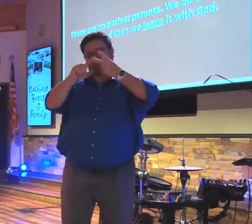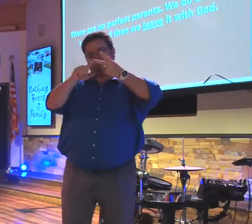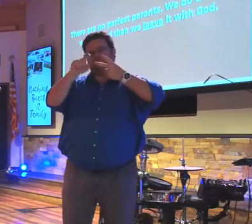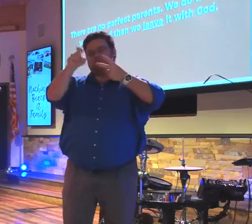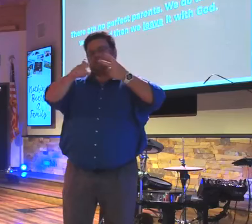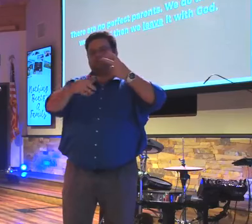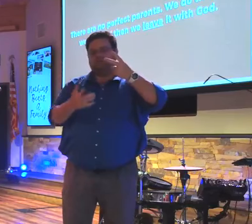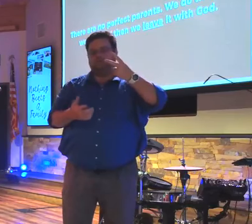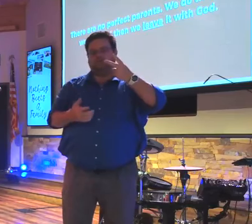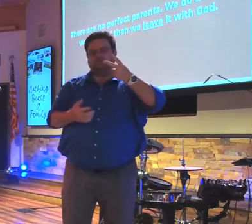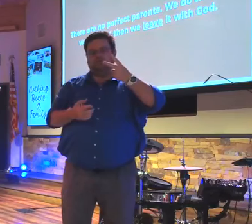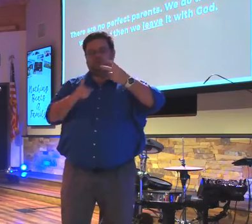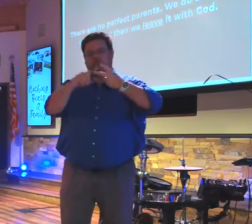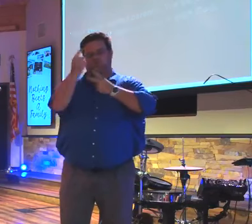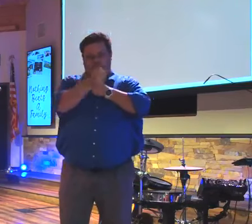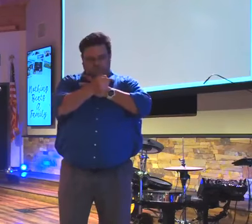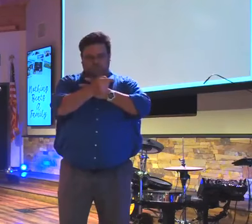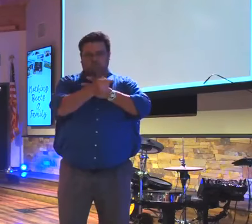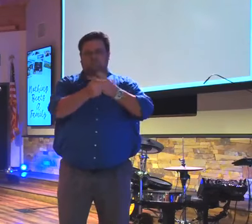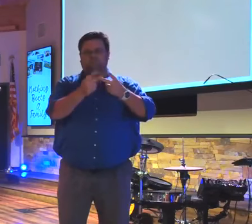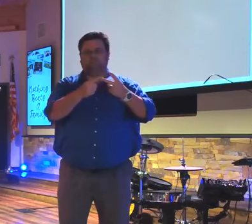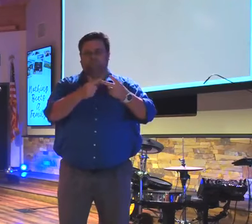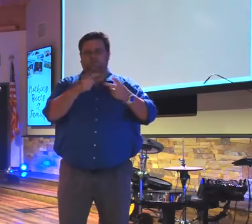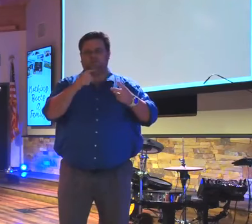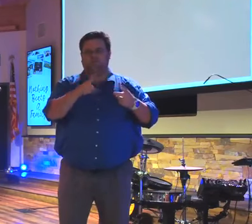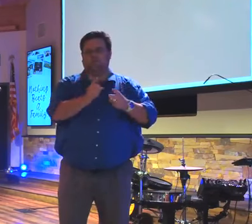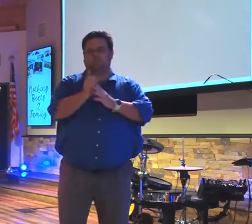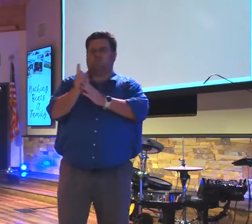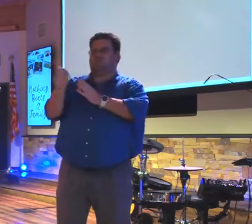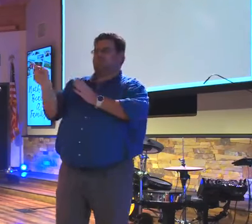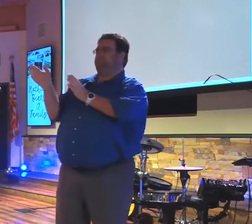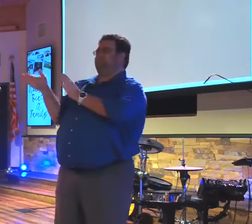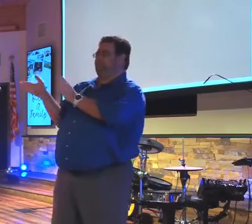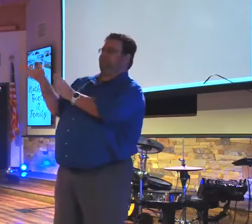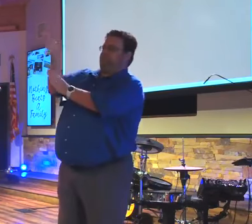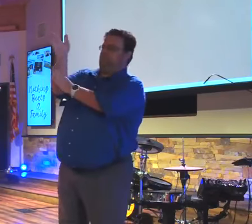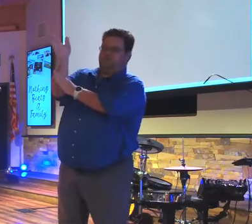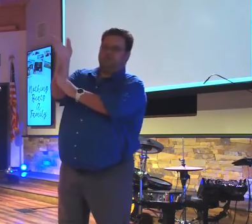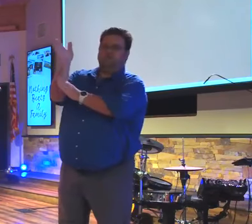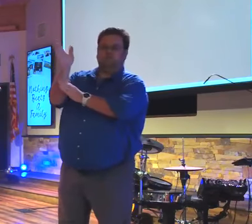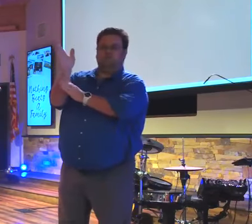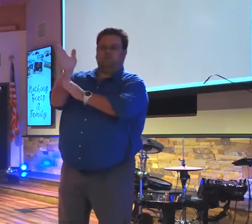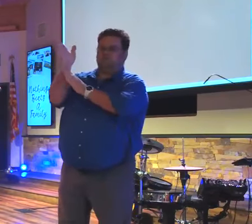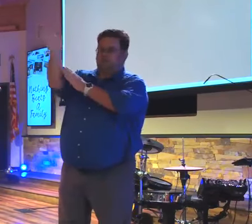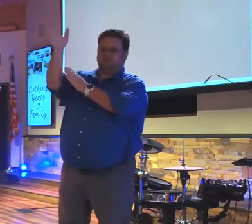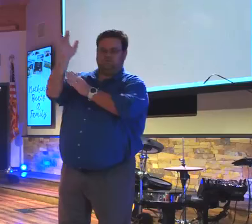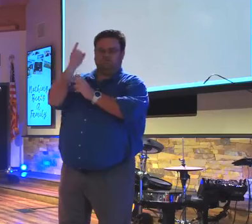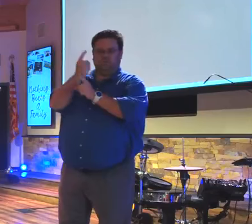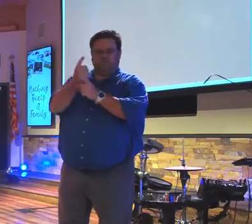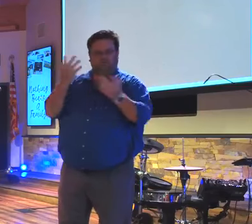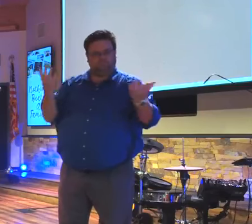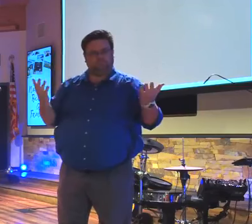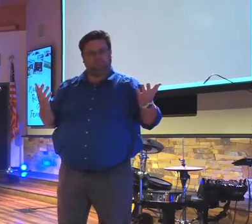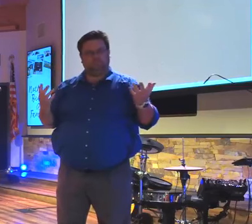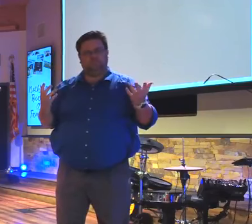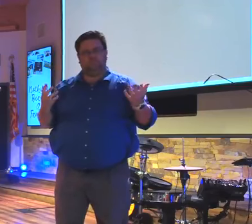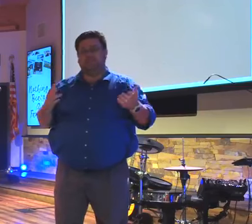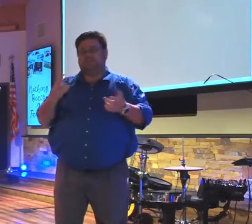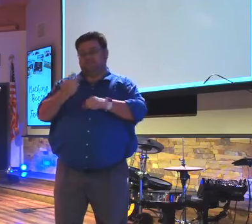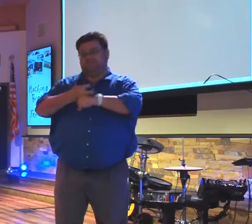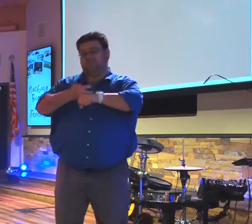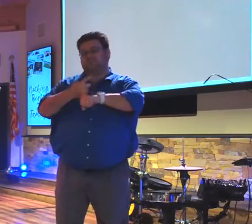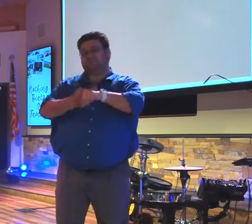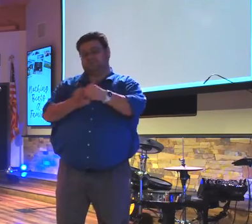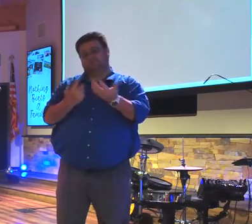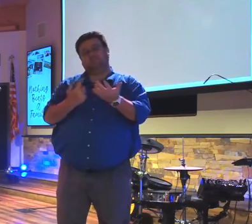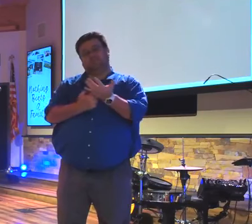need what? Correction. Correction. When they veer off course, correction. Bring them back where they need to be. That can be very hard